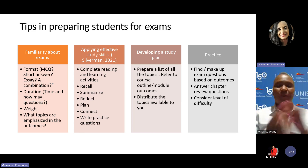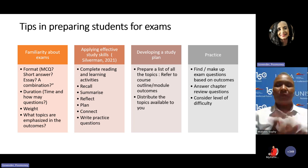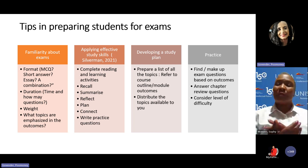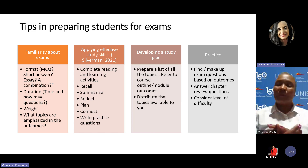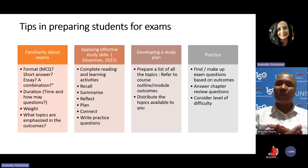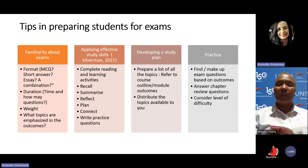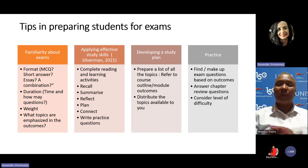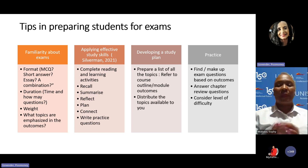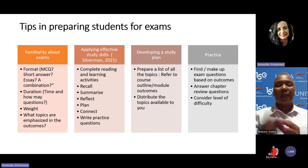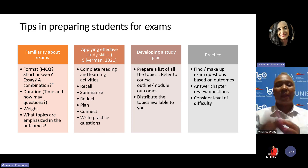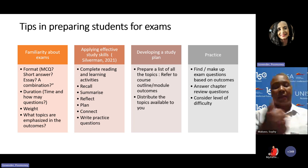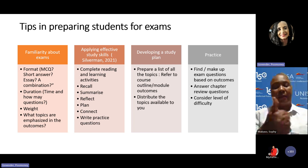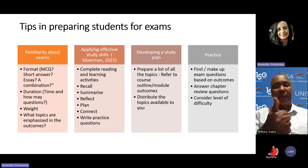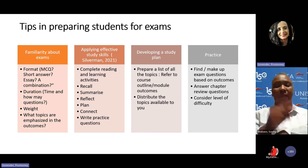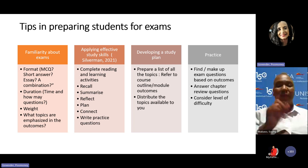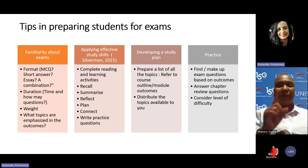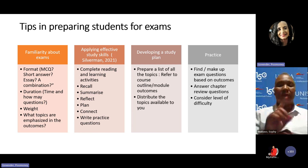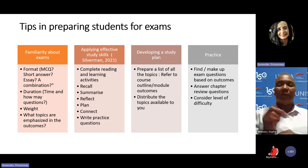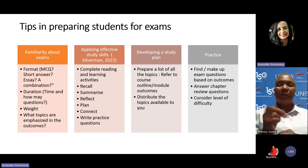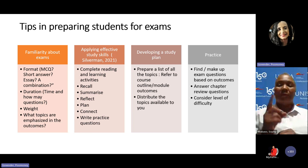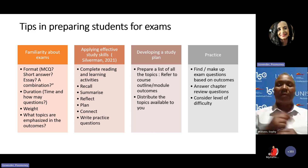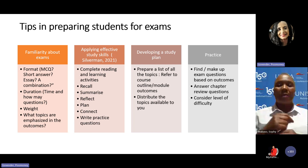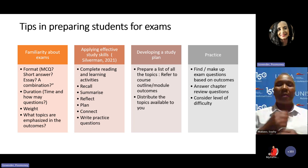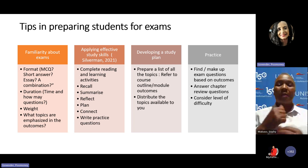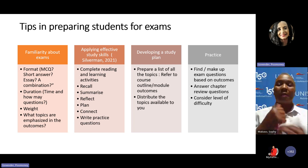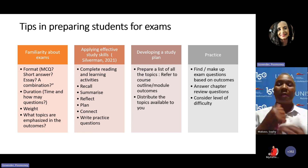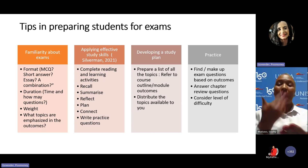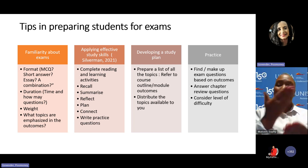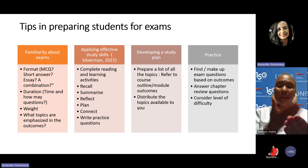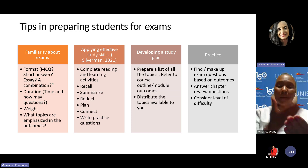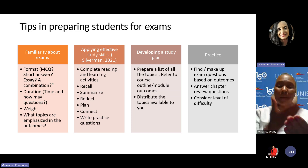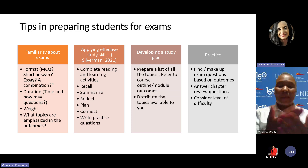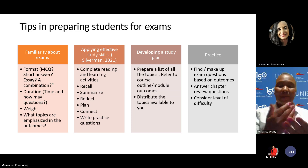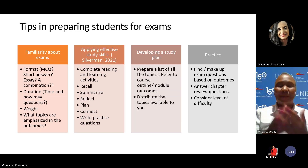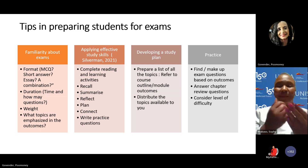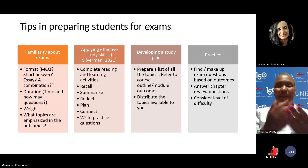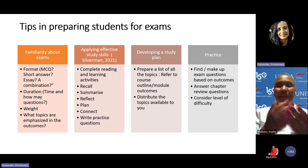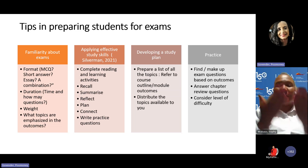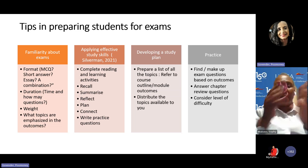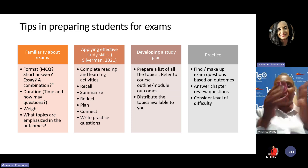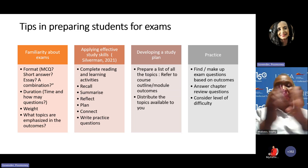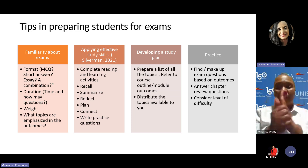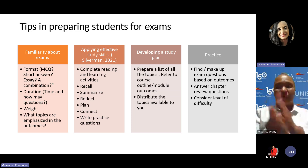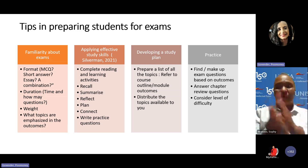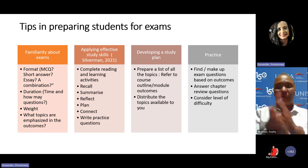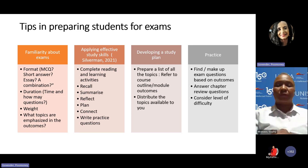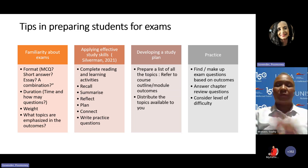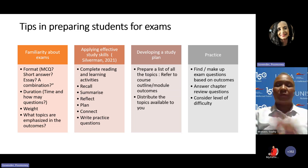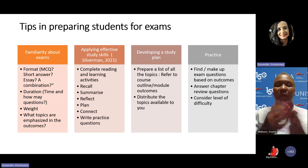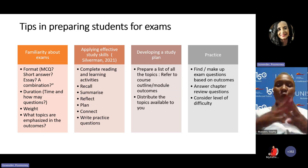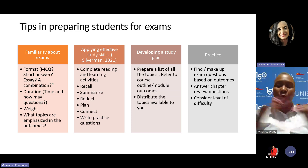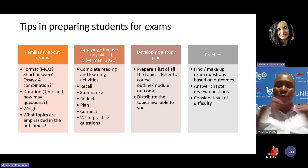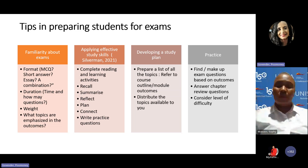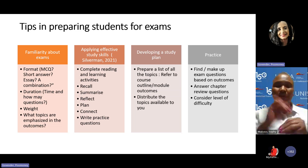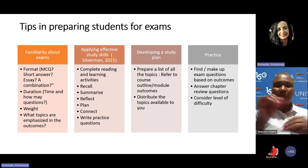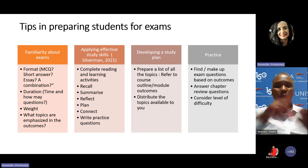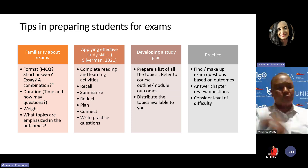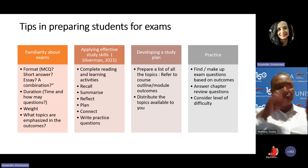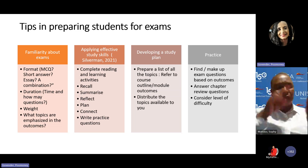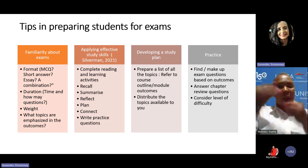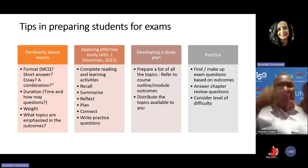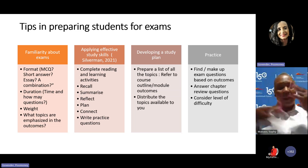The next tip is apply effective study skills. Complete reading and learning